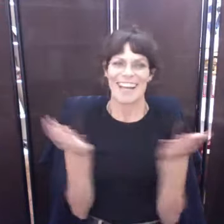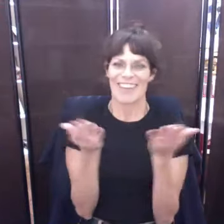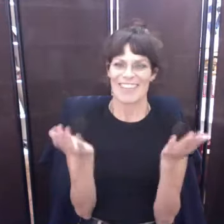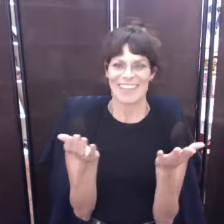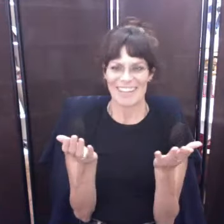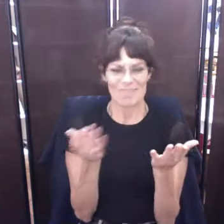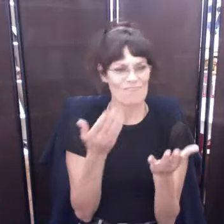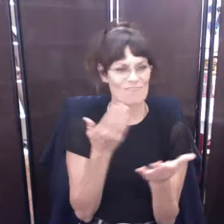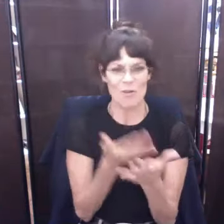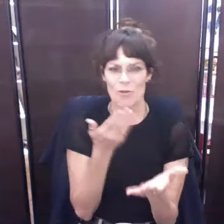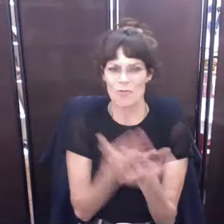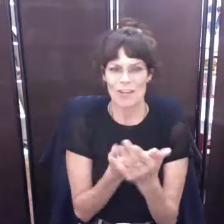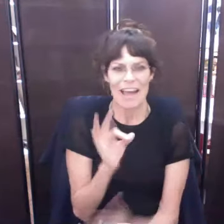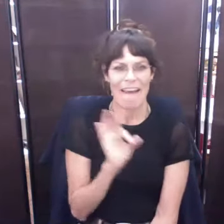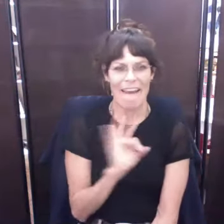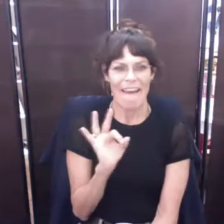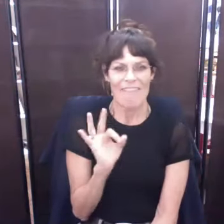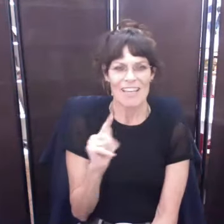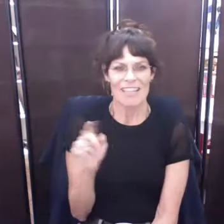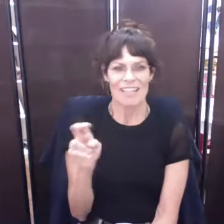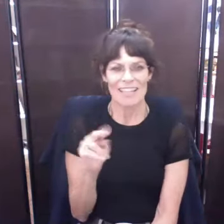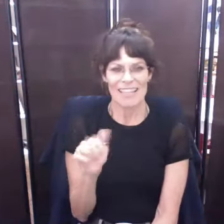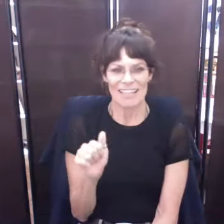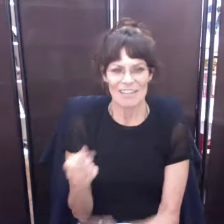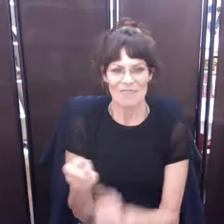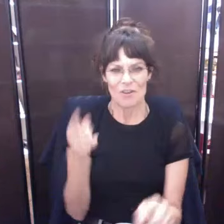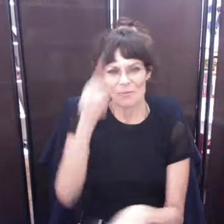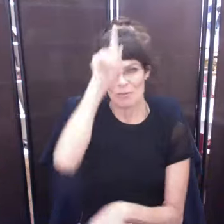F and Tina from Germantown, to let you know that, like,